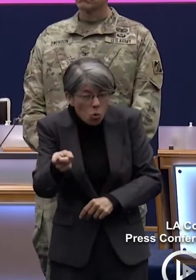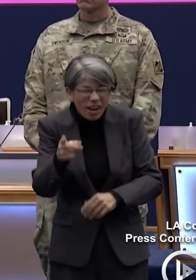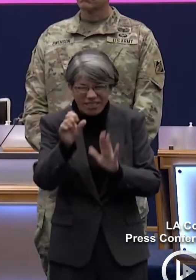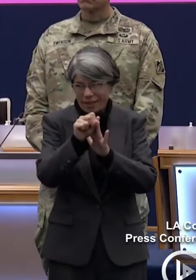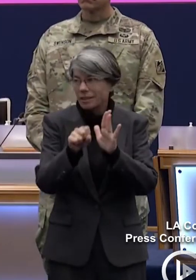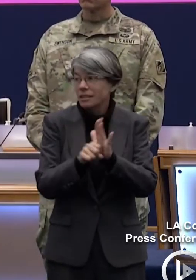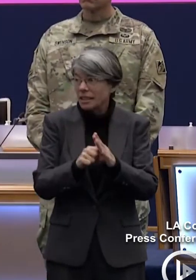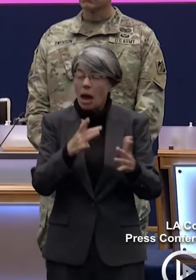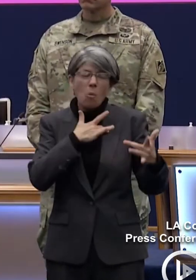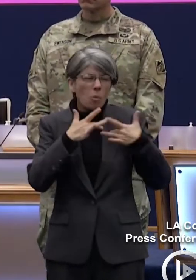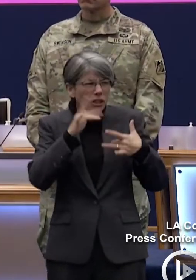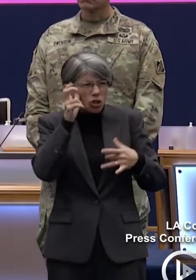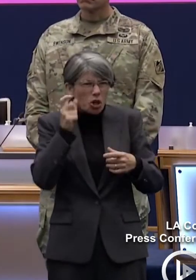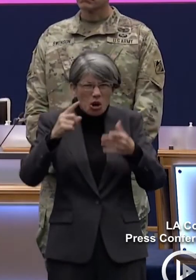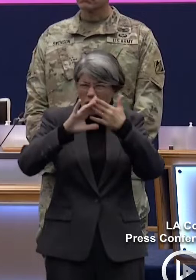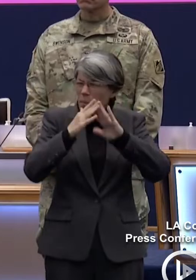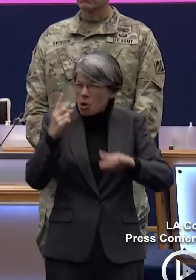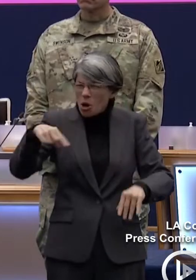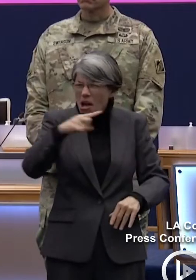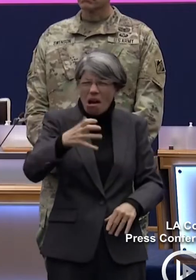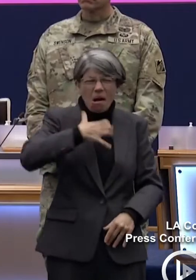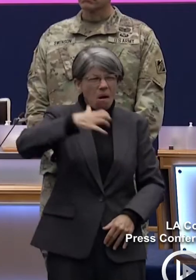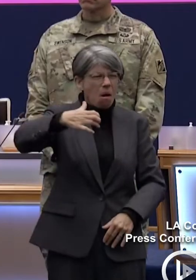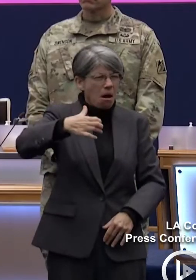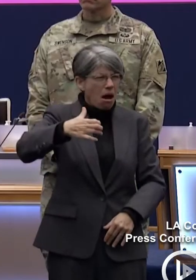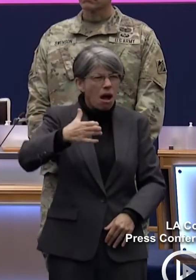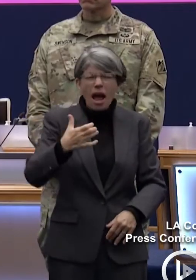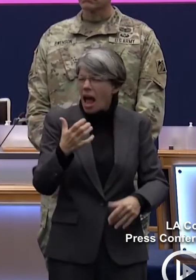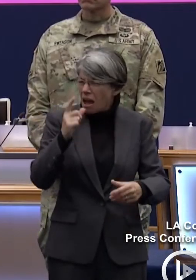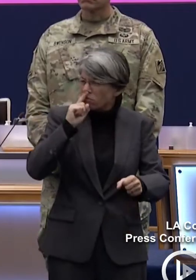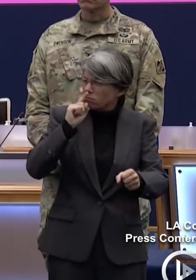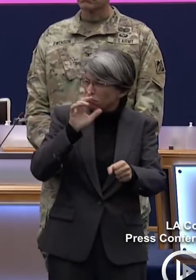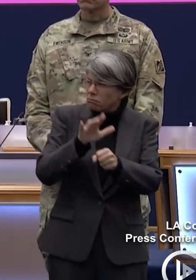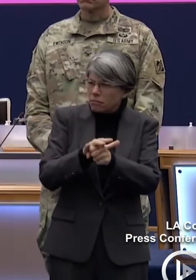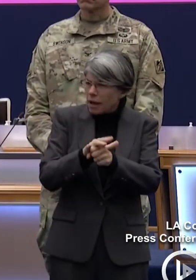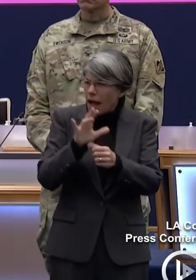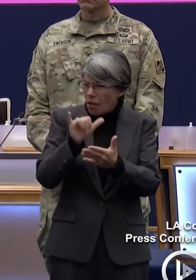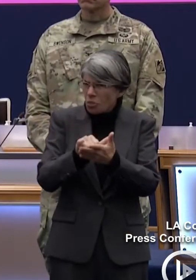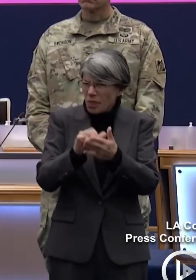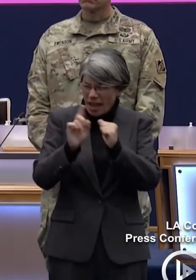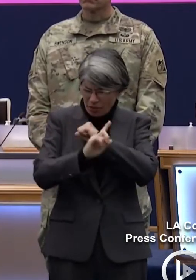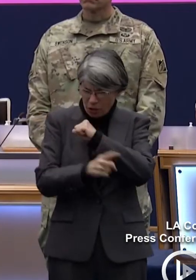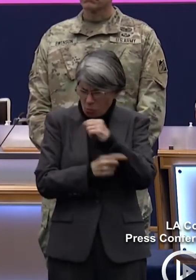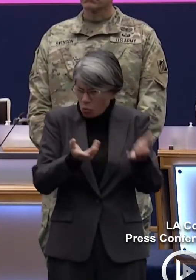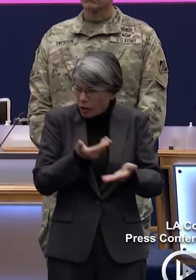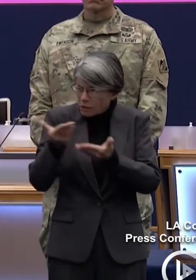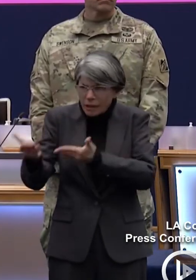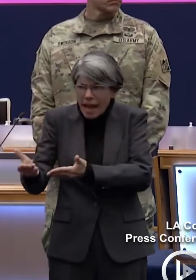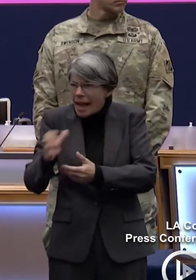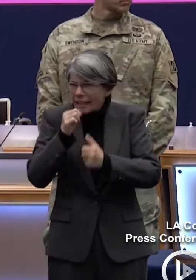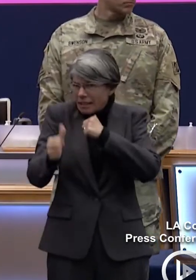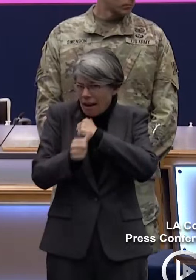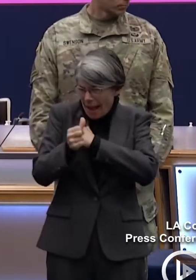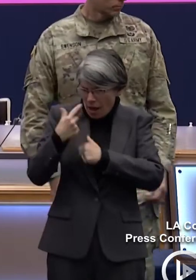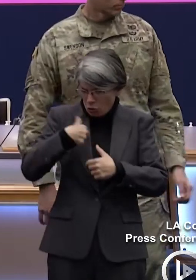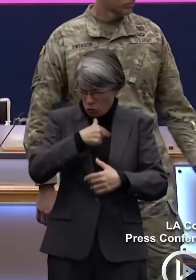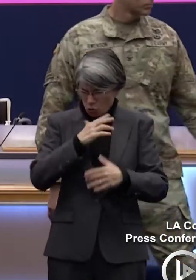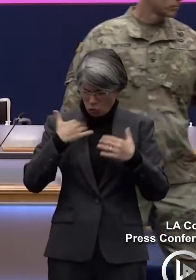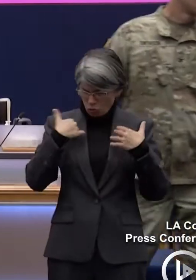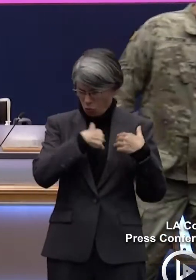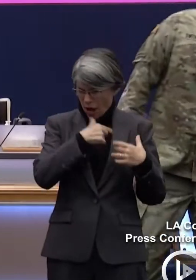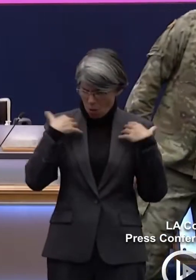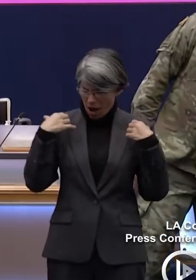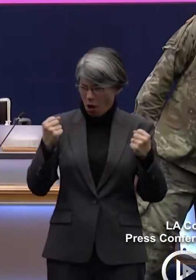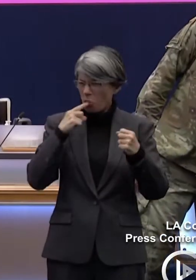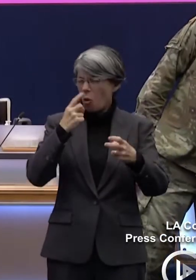the concerns that we then heard from the community were, how can you guarantee that that the debris that goes there is not hazardous to our health or